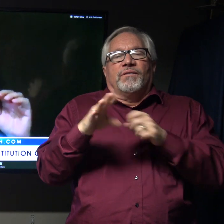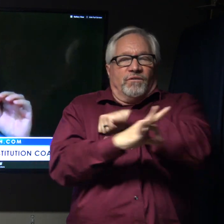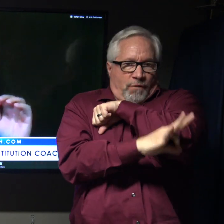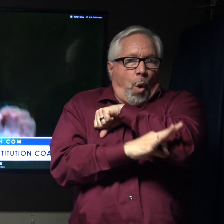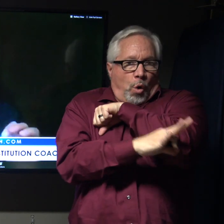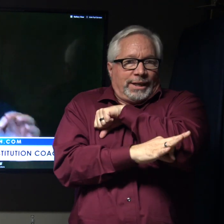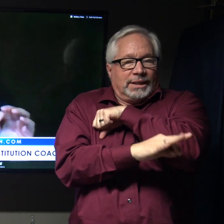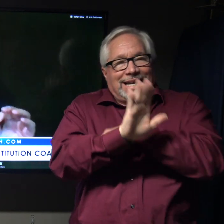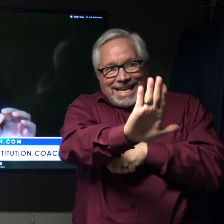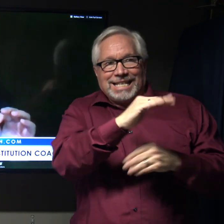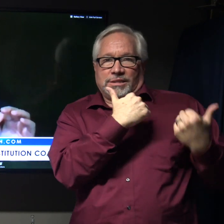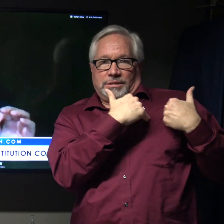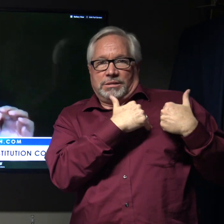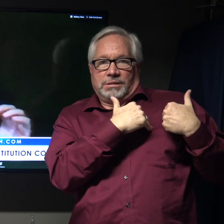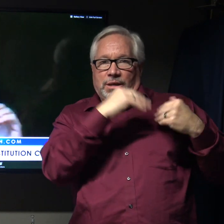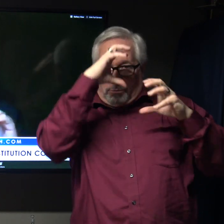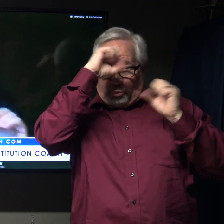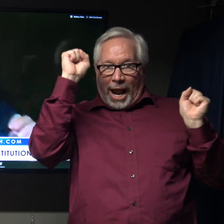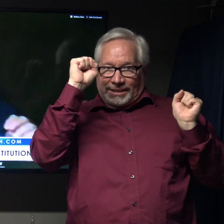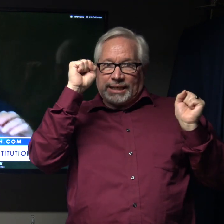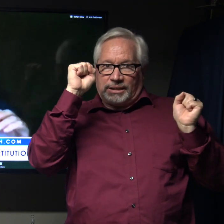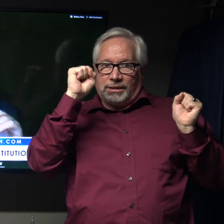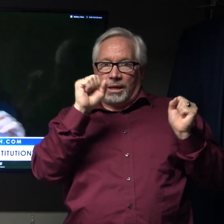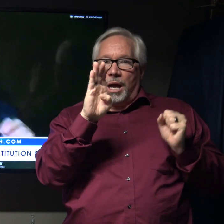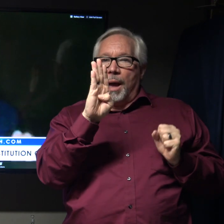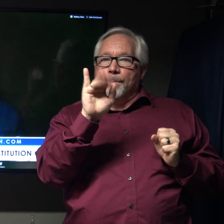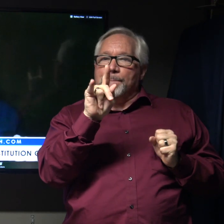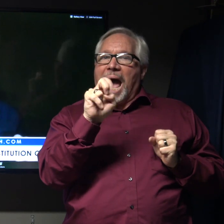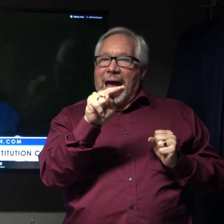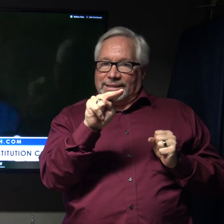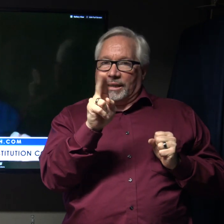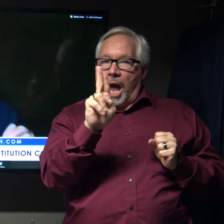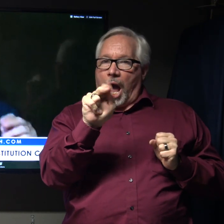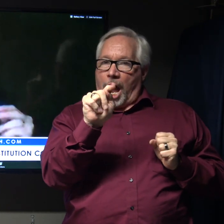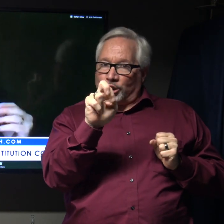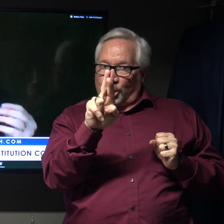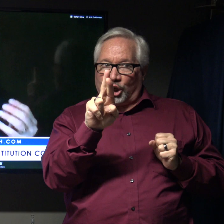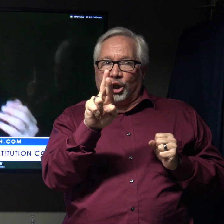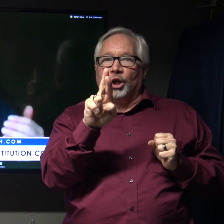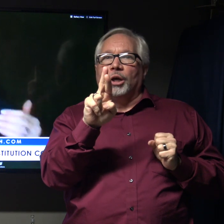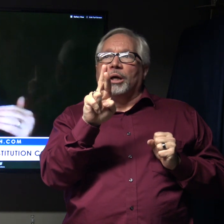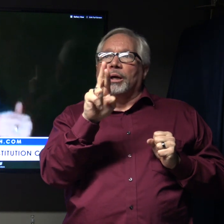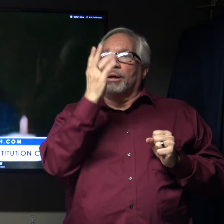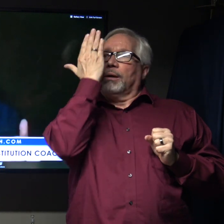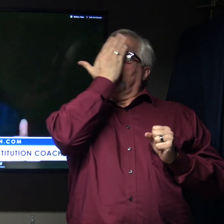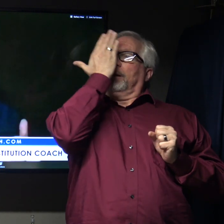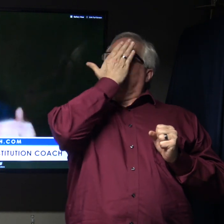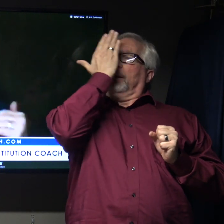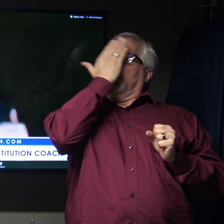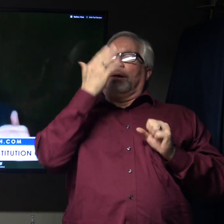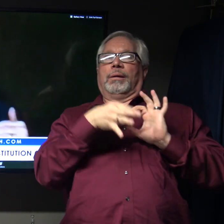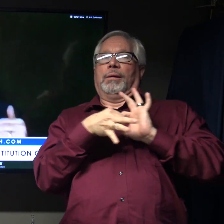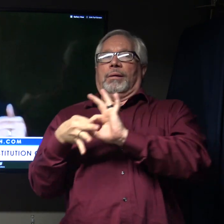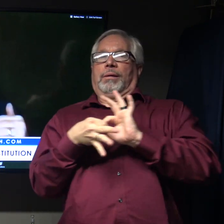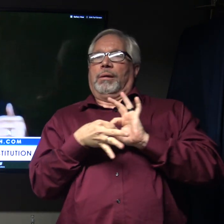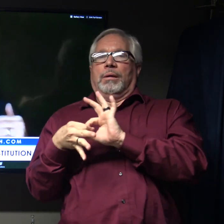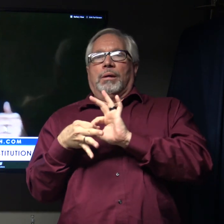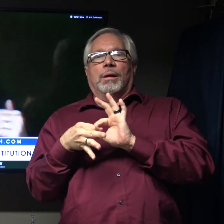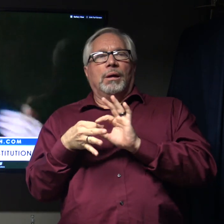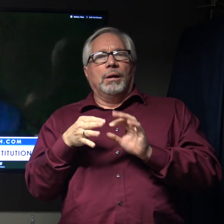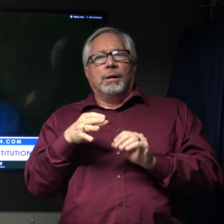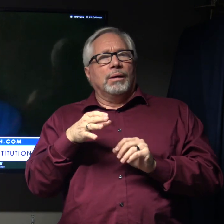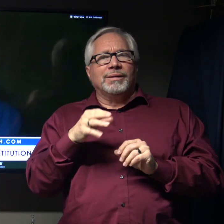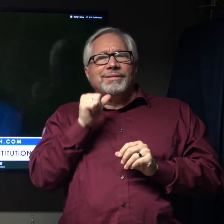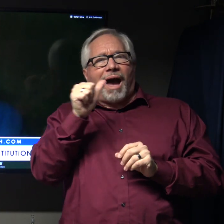of things we're gonna have to fight. But it's the fact that the whole Biden, the whole Hunter Biden scandal being literally censored